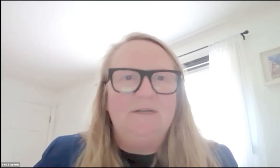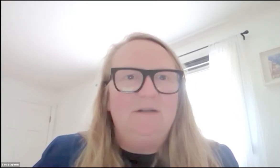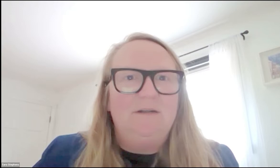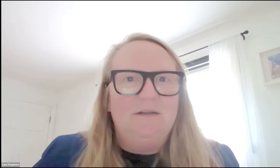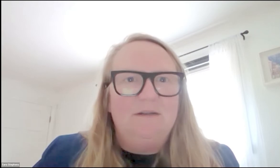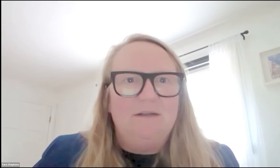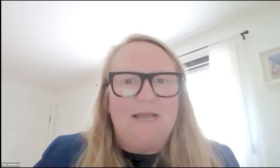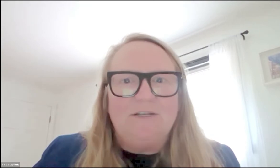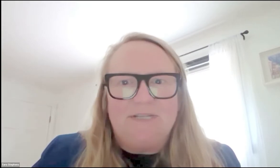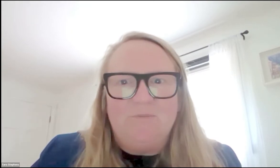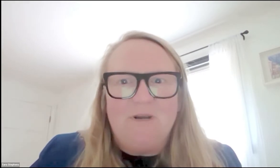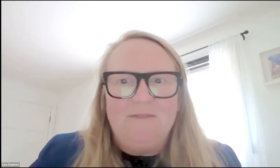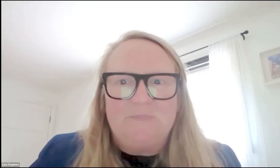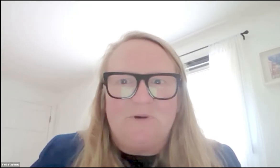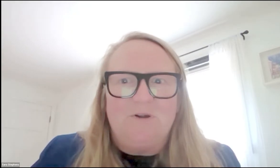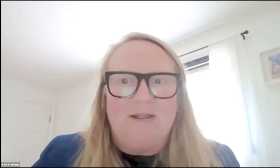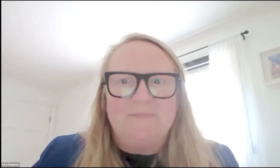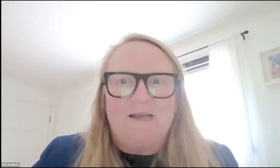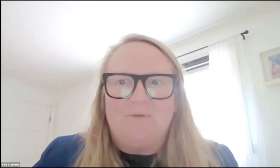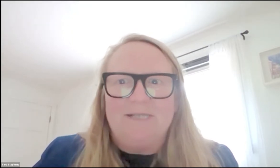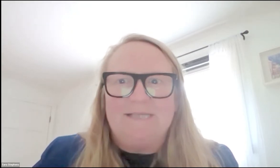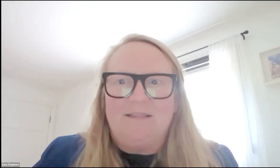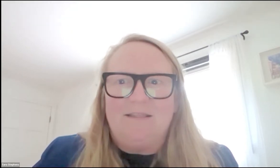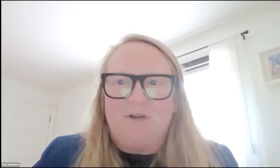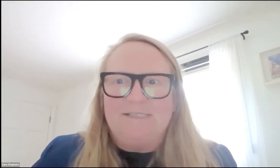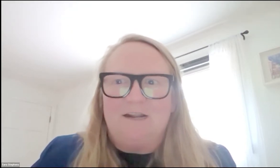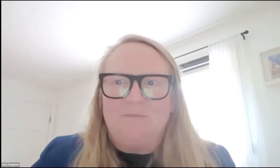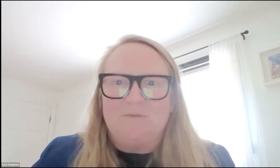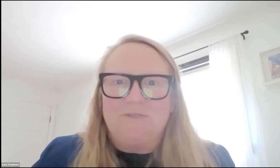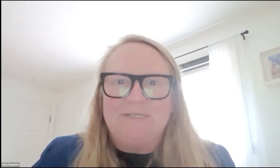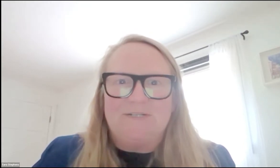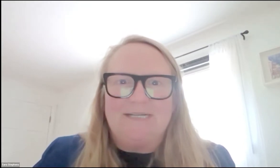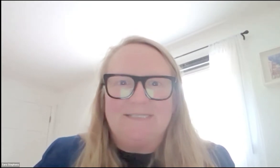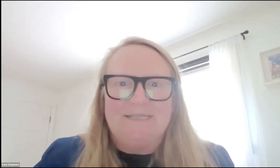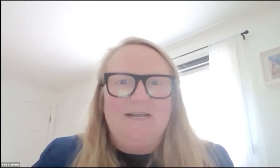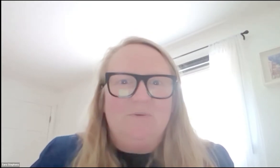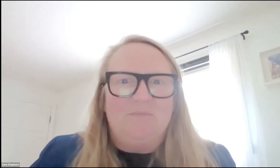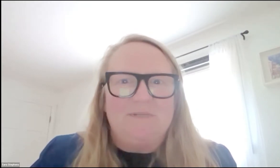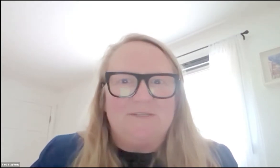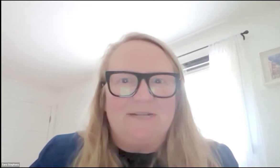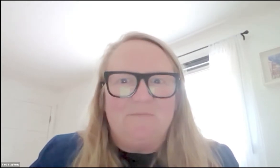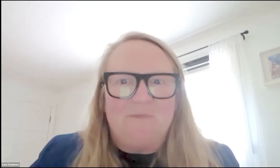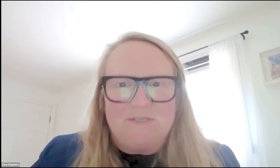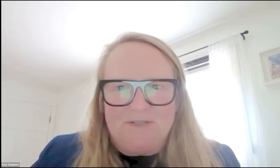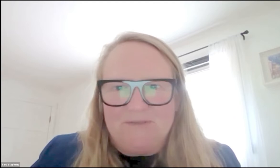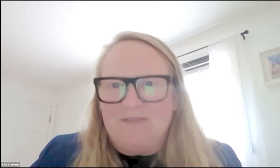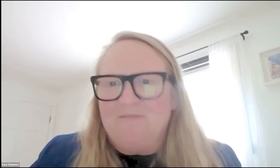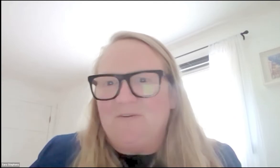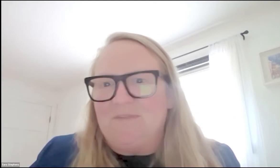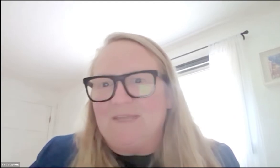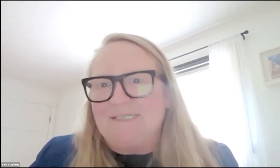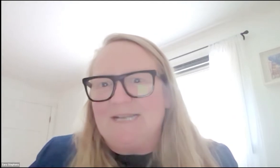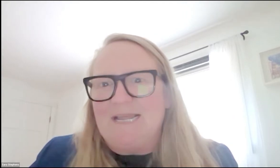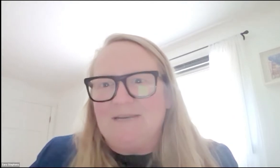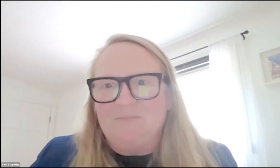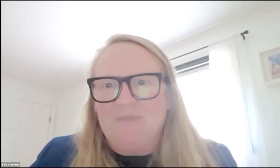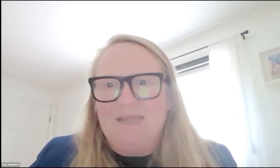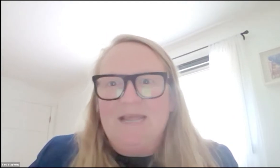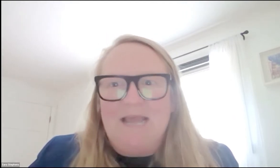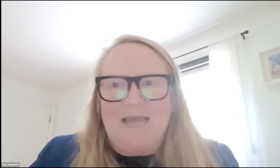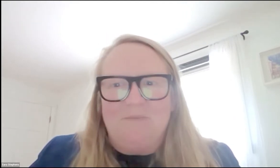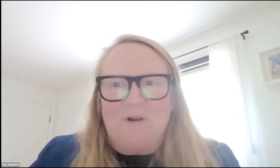preschoolers. Actually, one of these programs operates out of the Brookings Harbor School District with Mr. David Marshall, who's on the phone with us